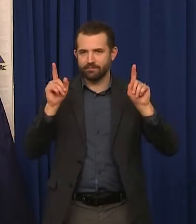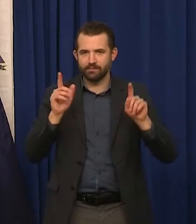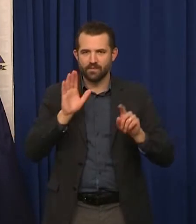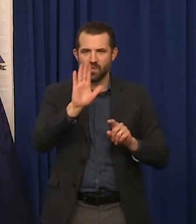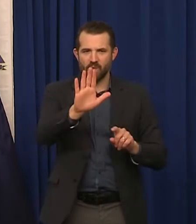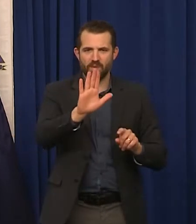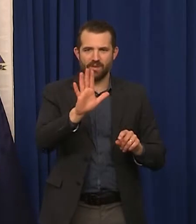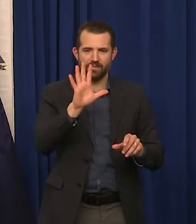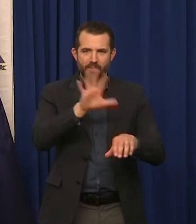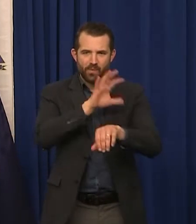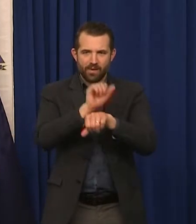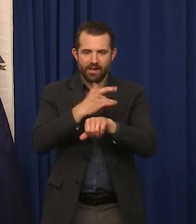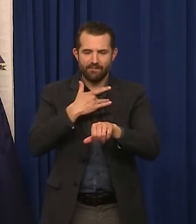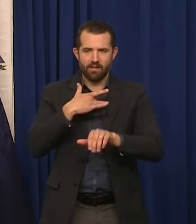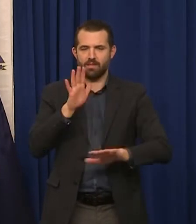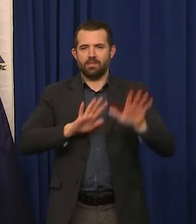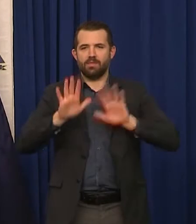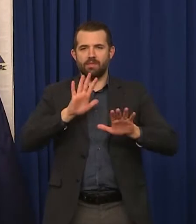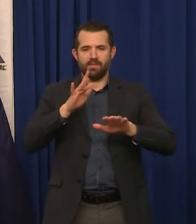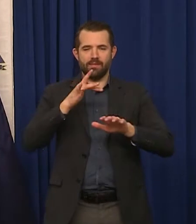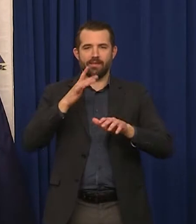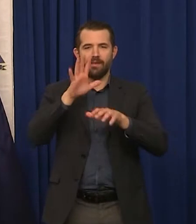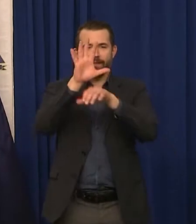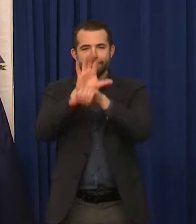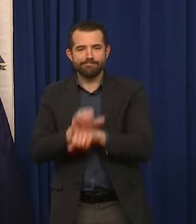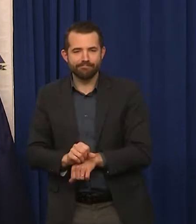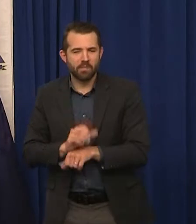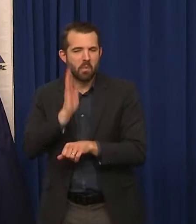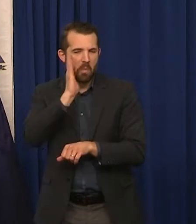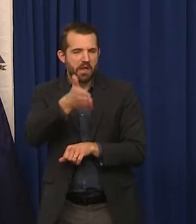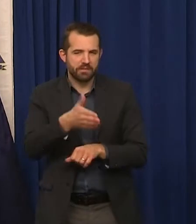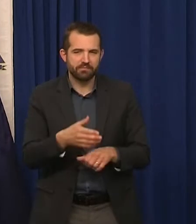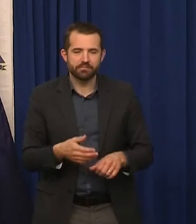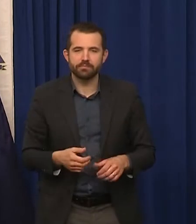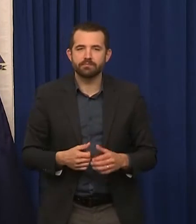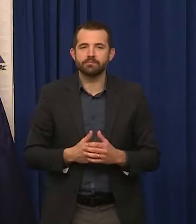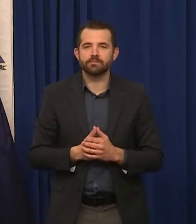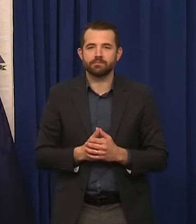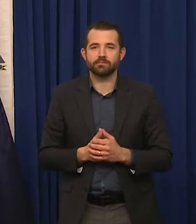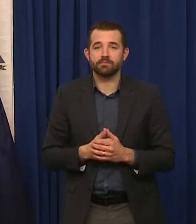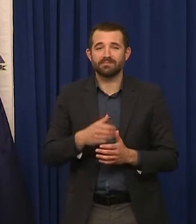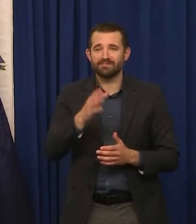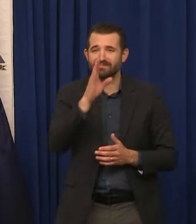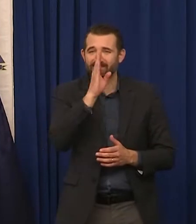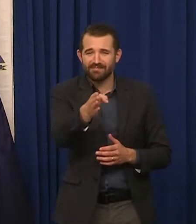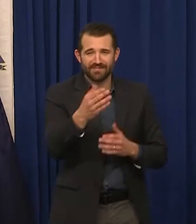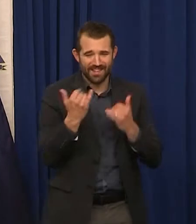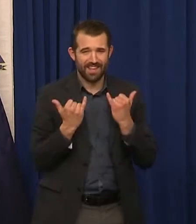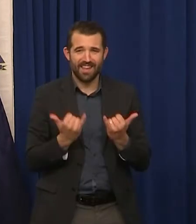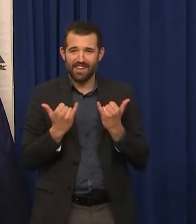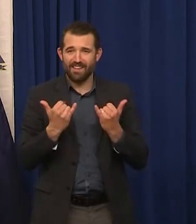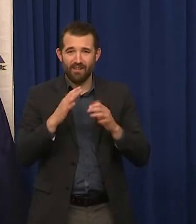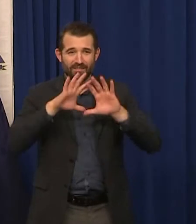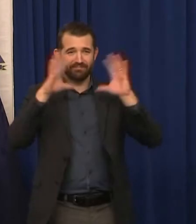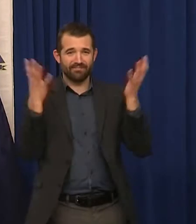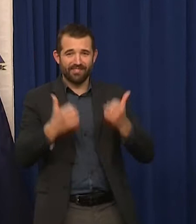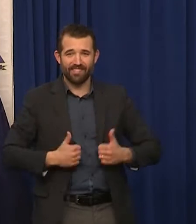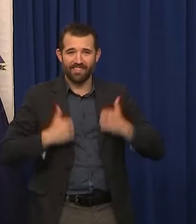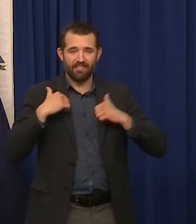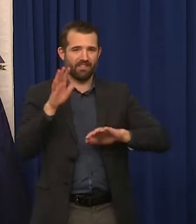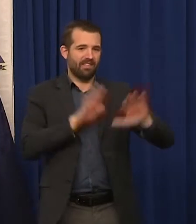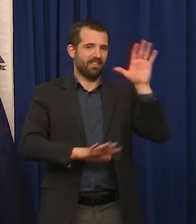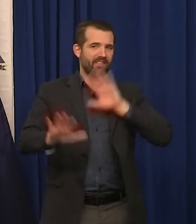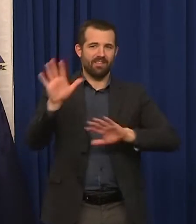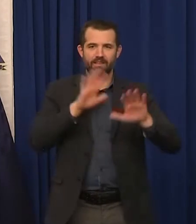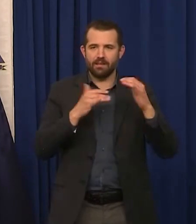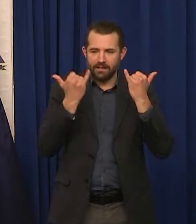getting used to. But frankly, so much of the way that we are living now takes a lot of getting used to.